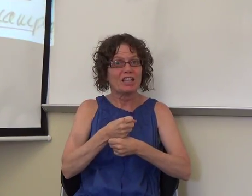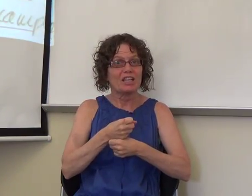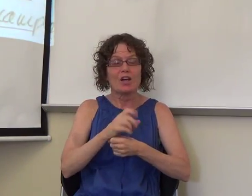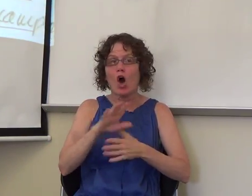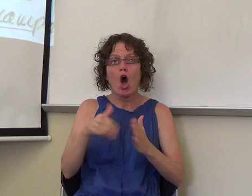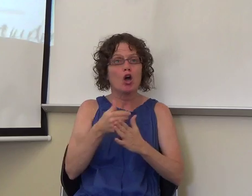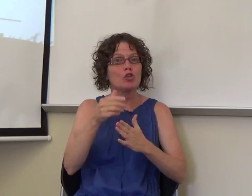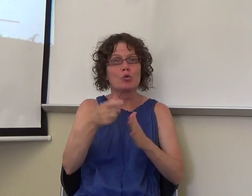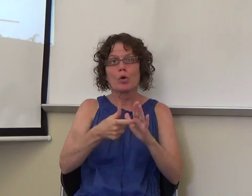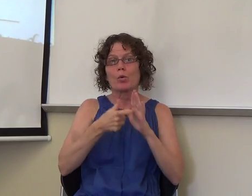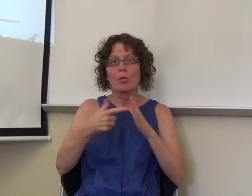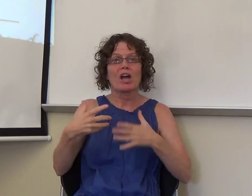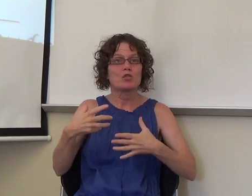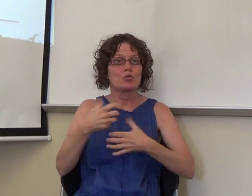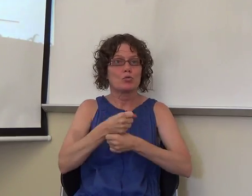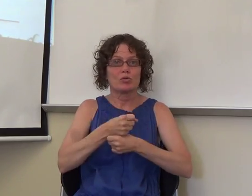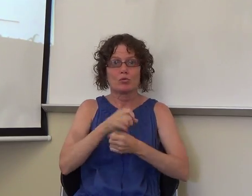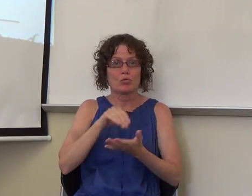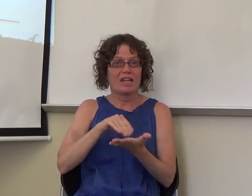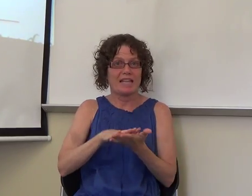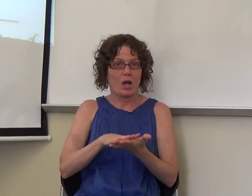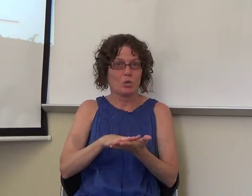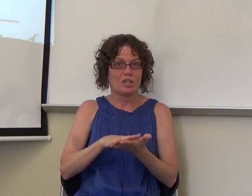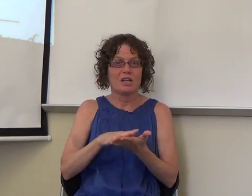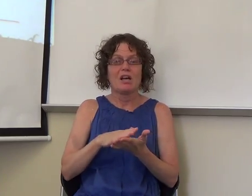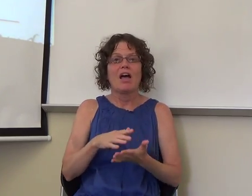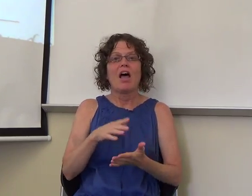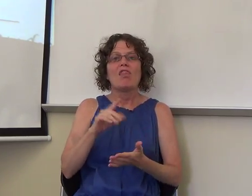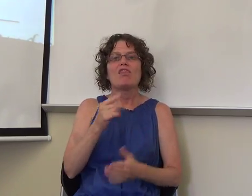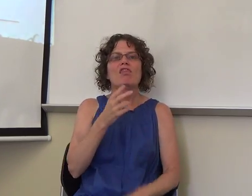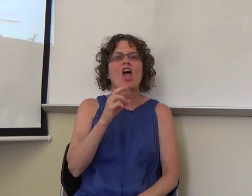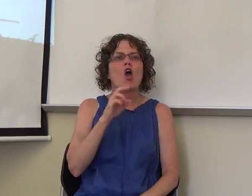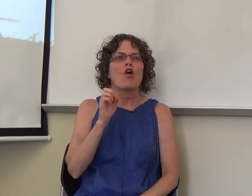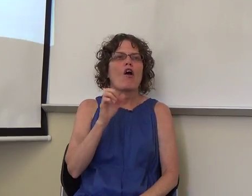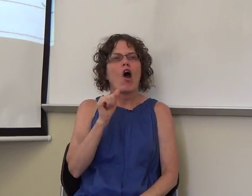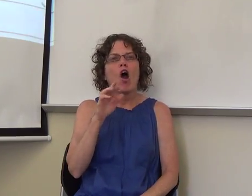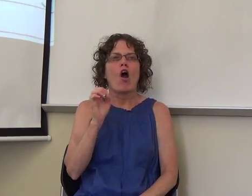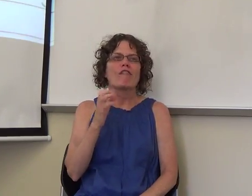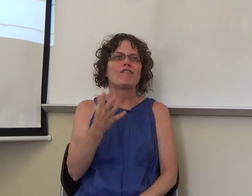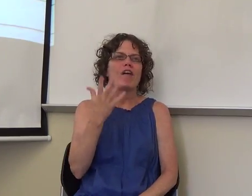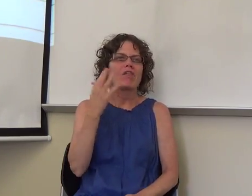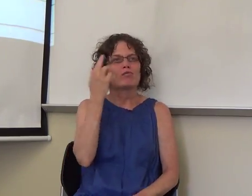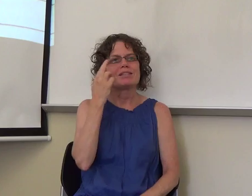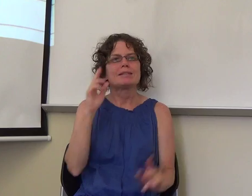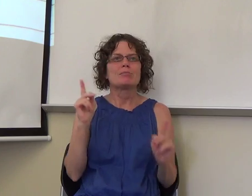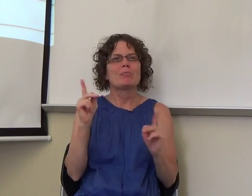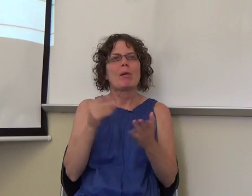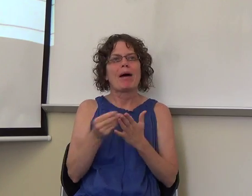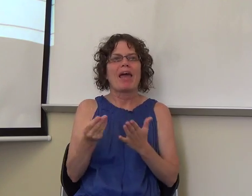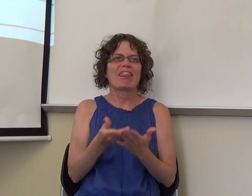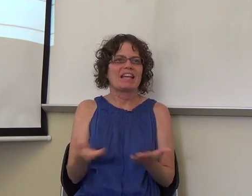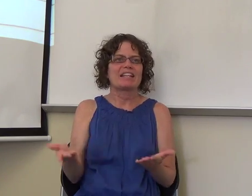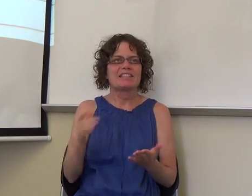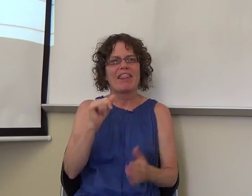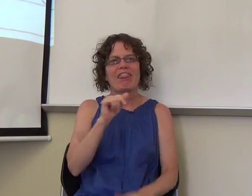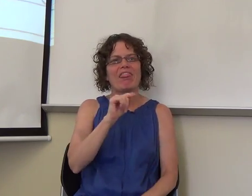summary was, there are 5 reasons people buy things. They are immediate